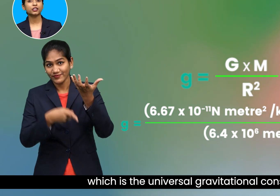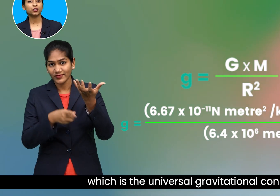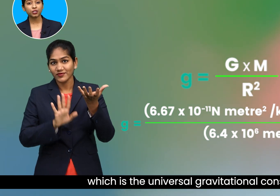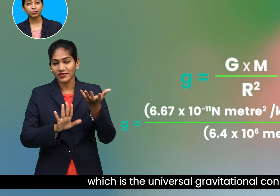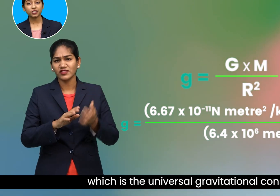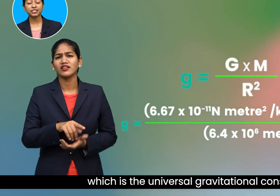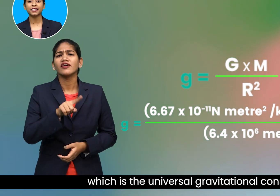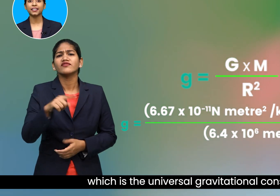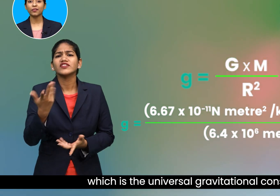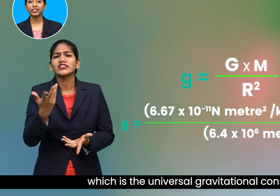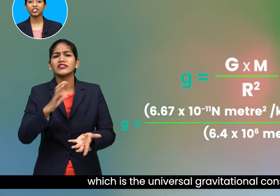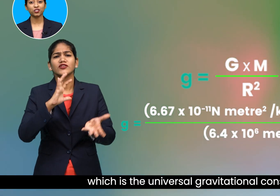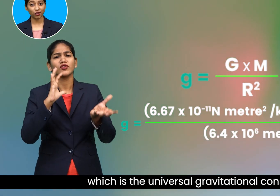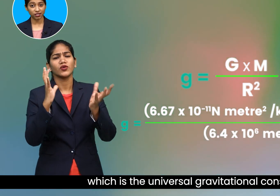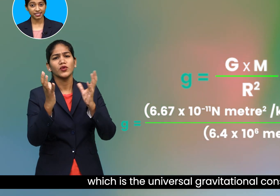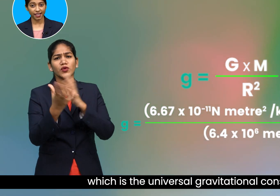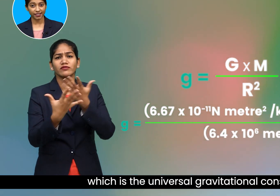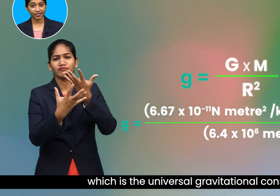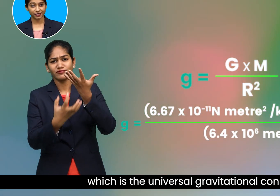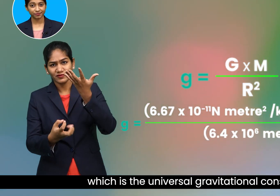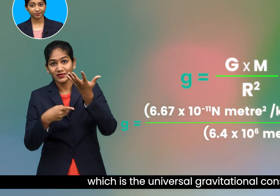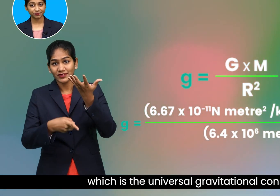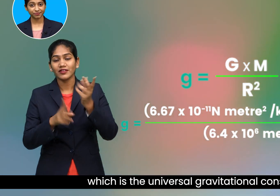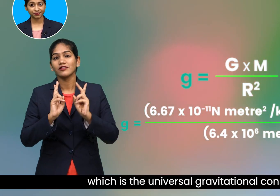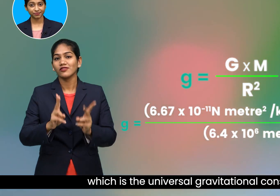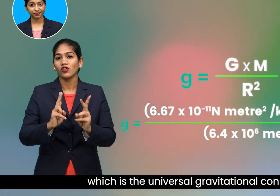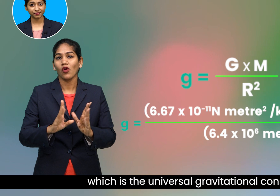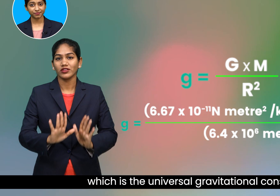which is the universal gravitational constant,